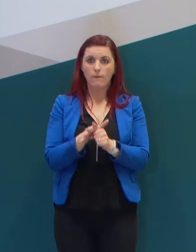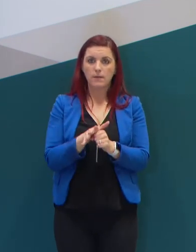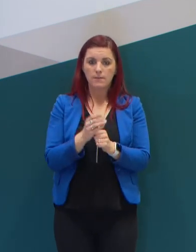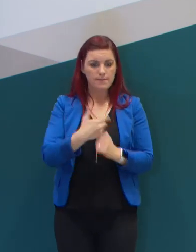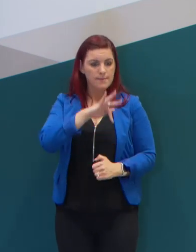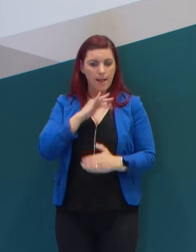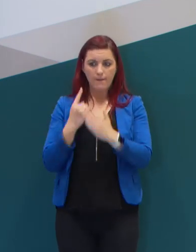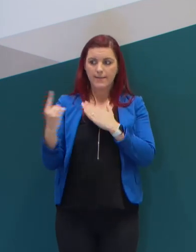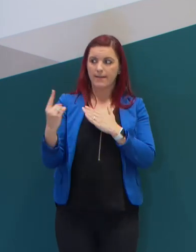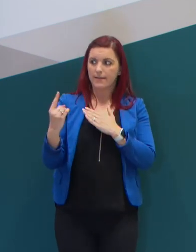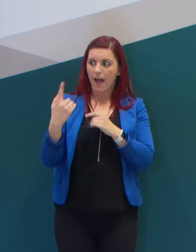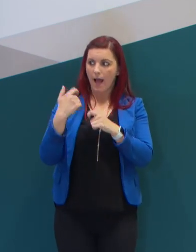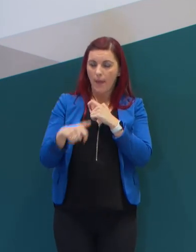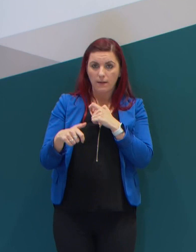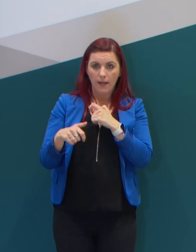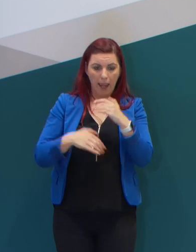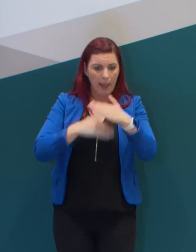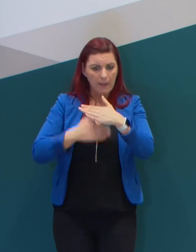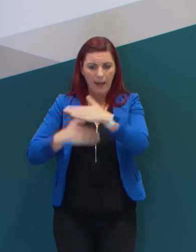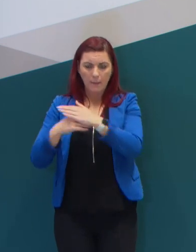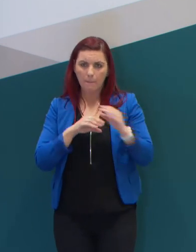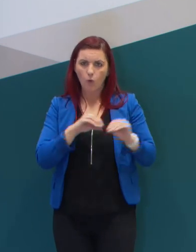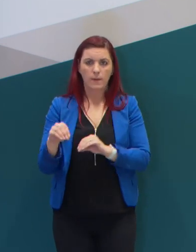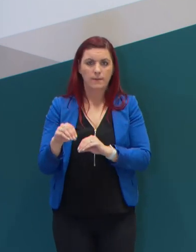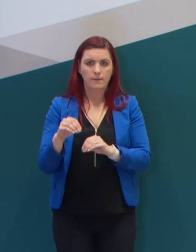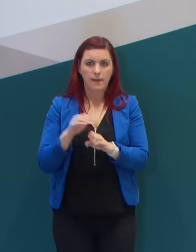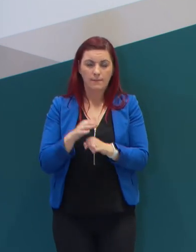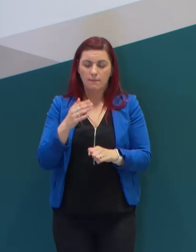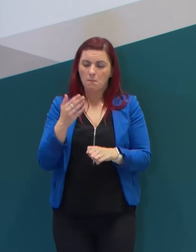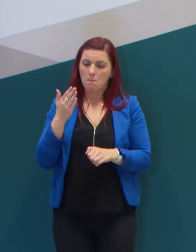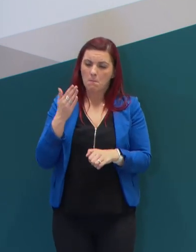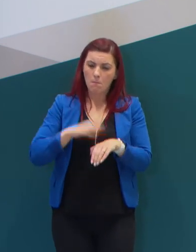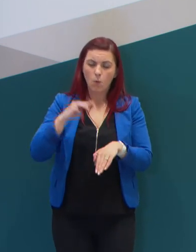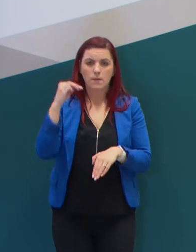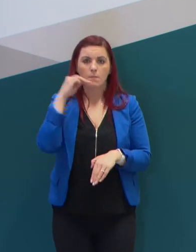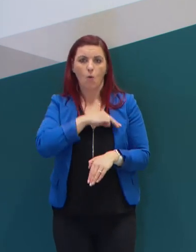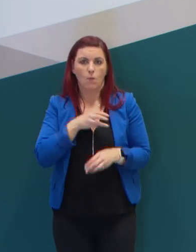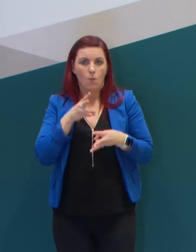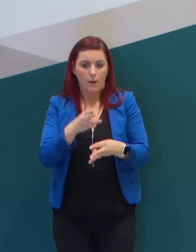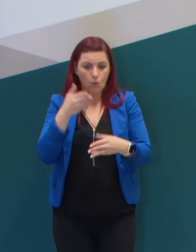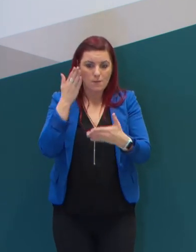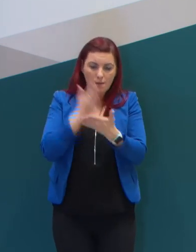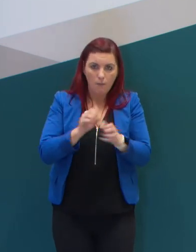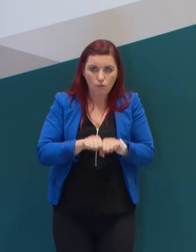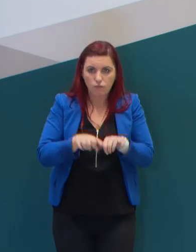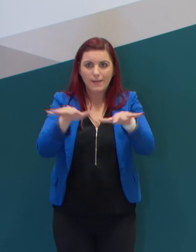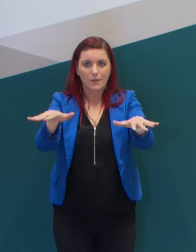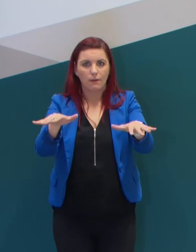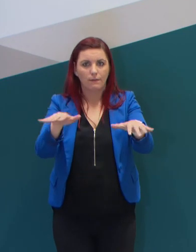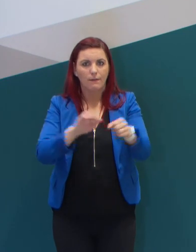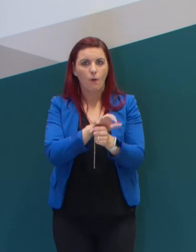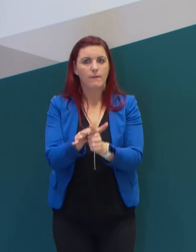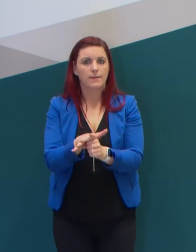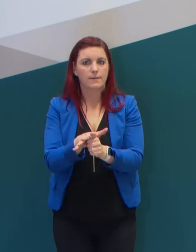self-isolate, and that their contacts restrict their movements. That's the essential public health action that would prevent transmission of this virus. That's underscored by